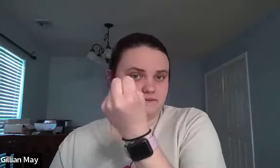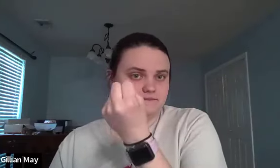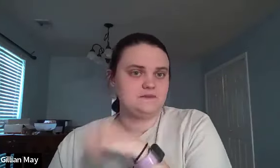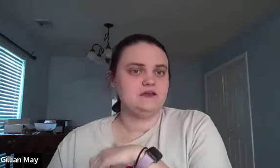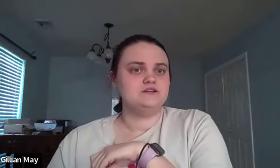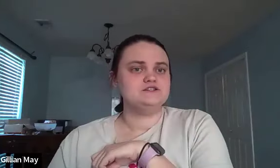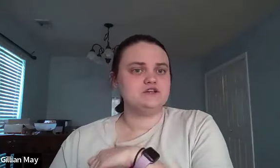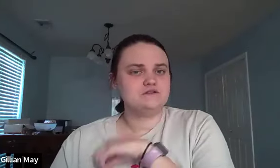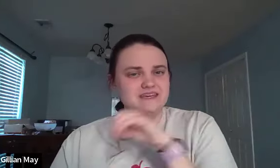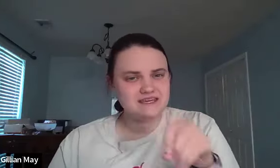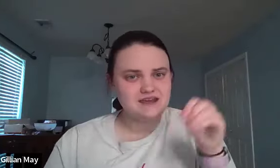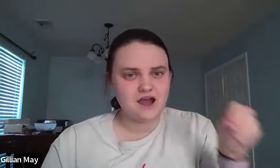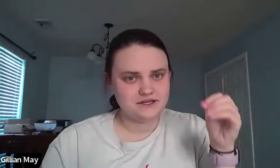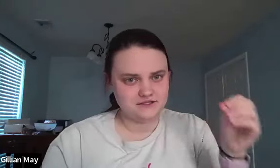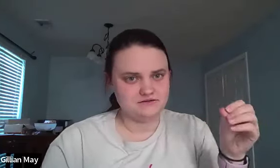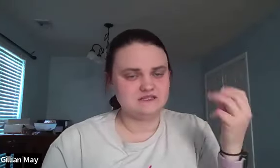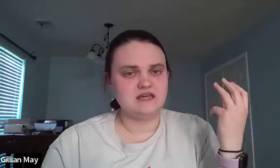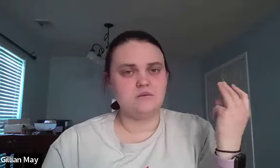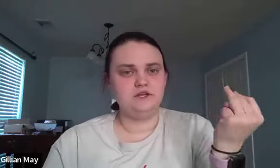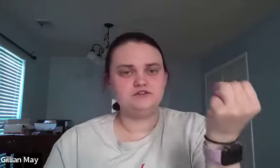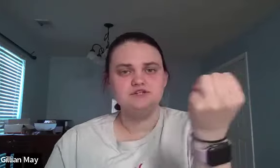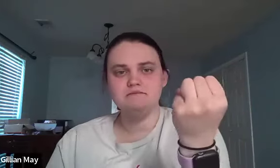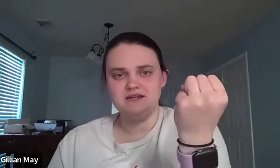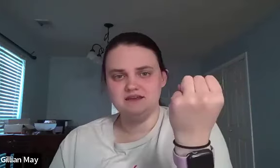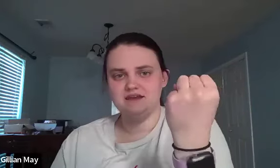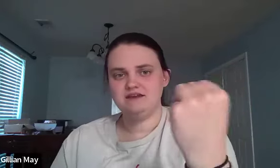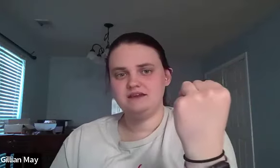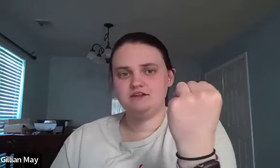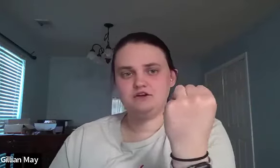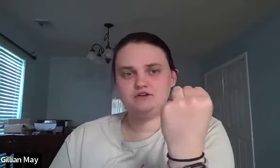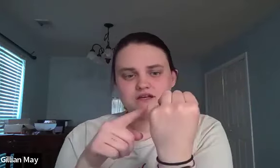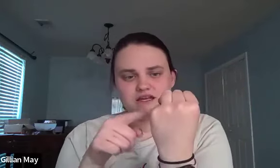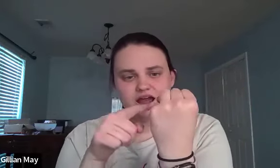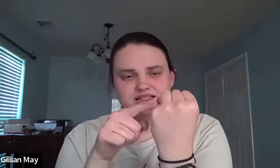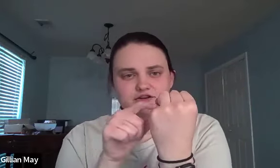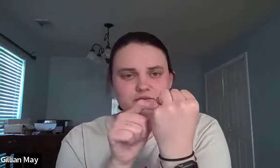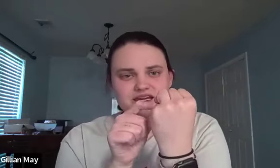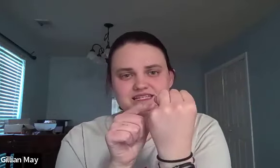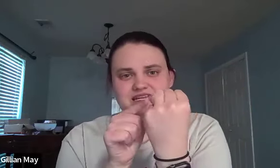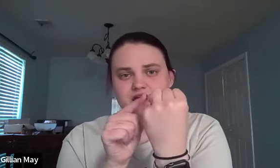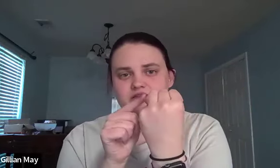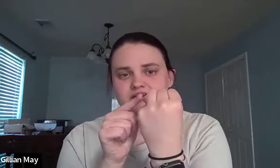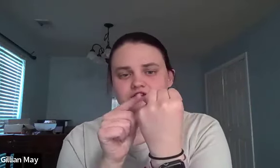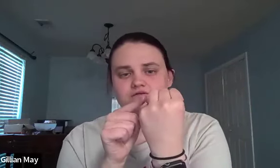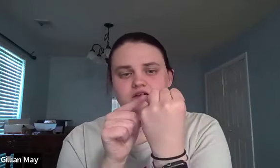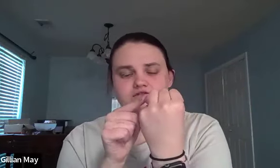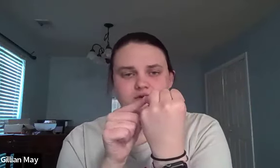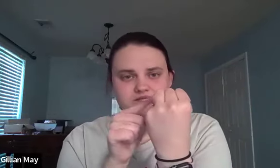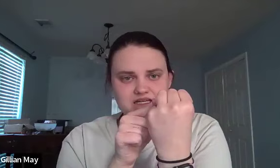Saturday? So the key I use is that when you're doing Monday, you know, you can kind of tell your pinky is down and like you've got your thumb sticking